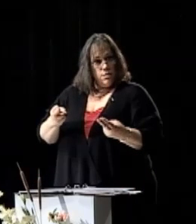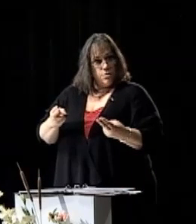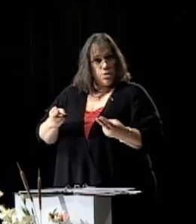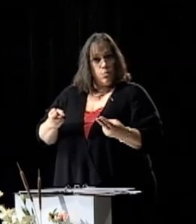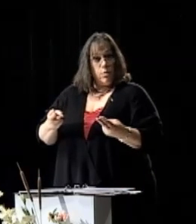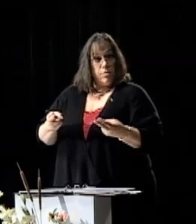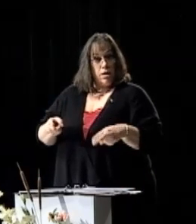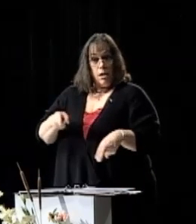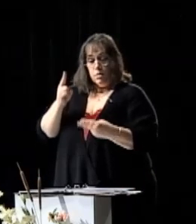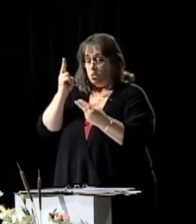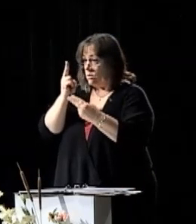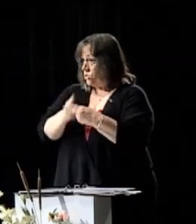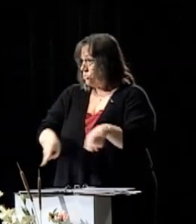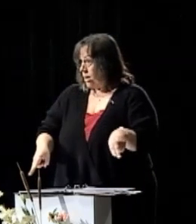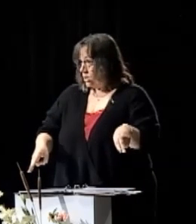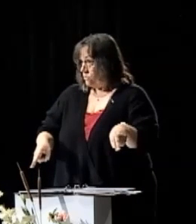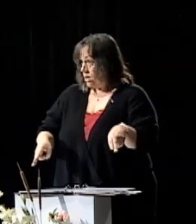So when we make eggs, you're cracking your eggs.